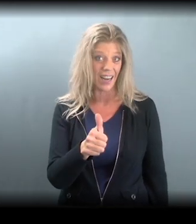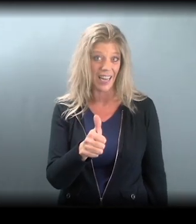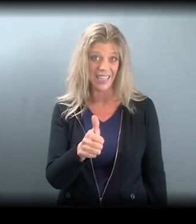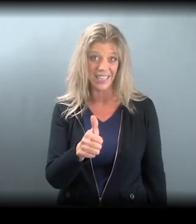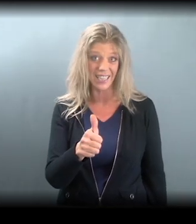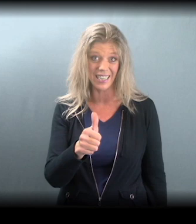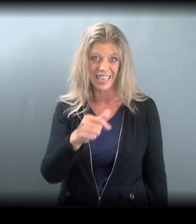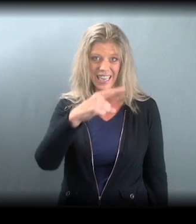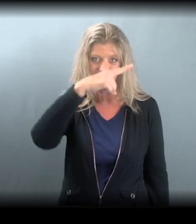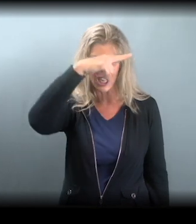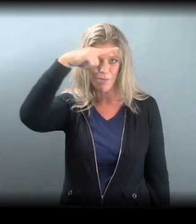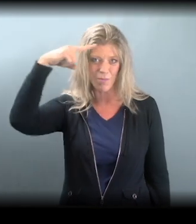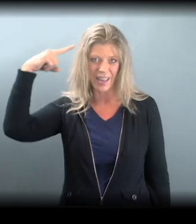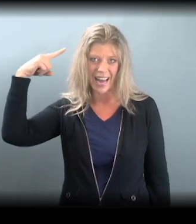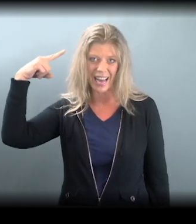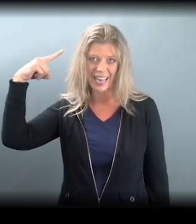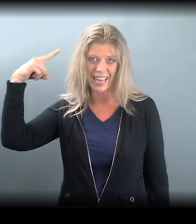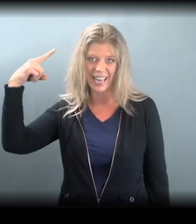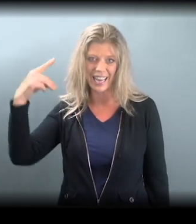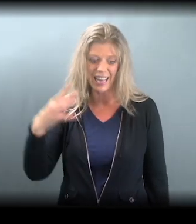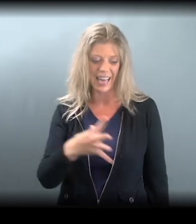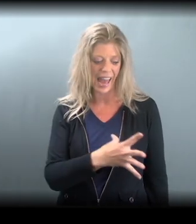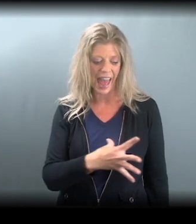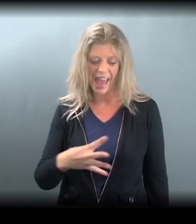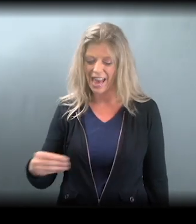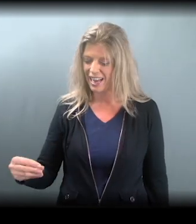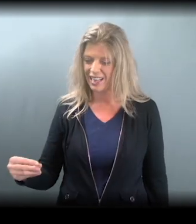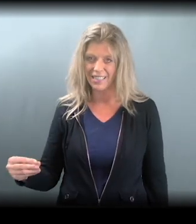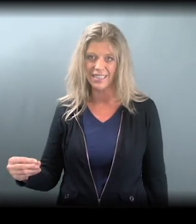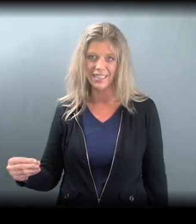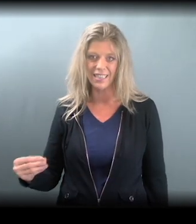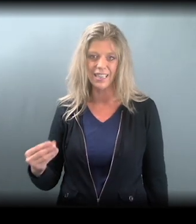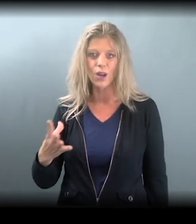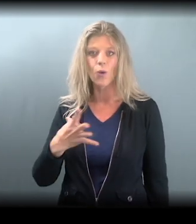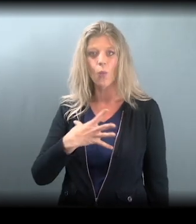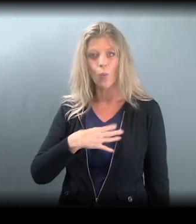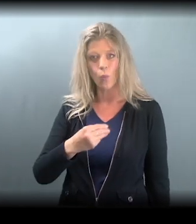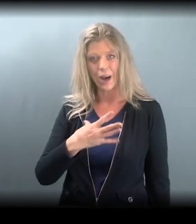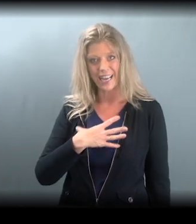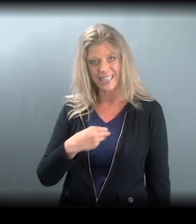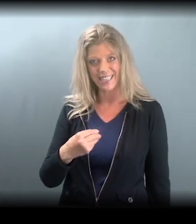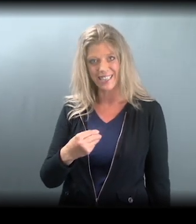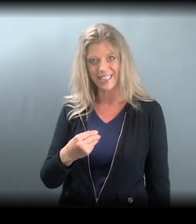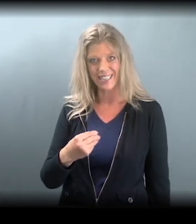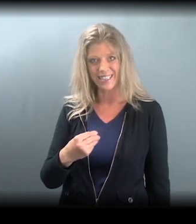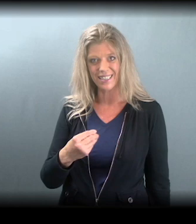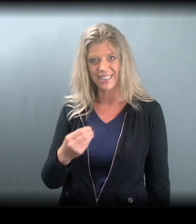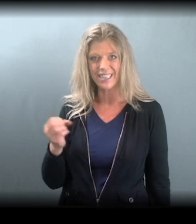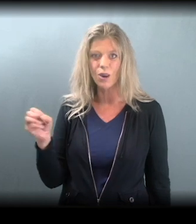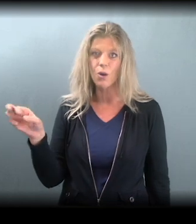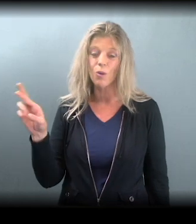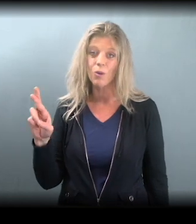not black and white.